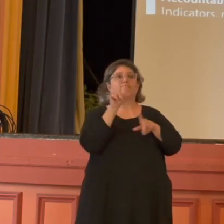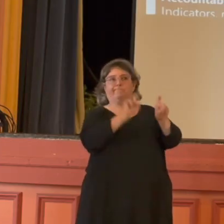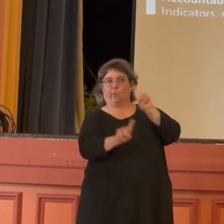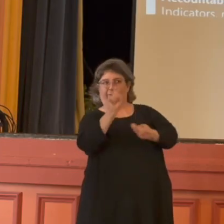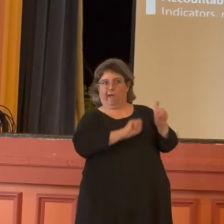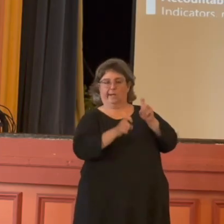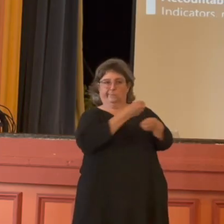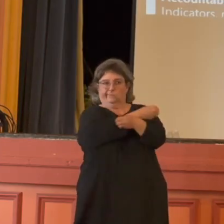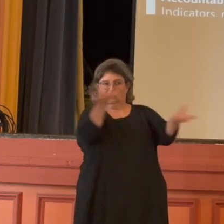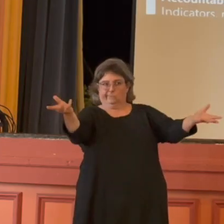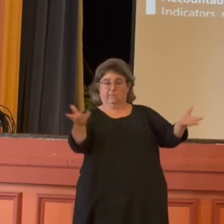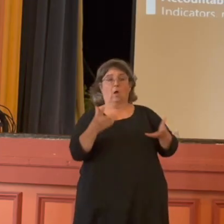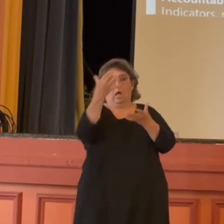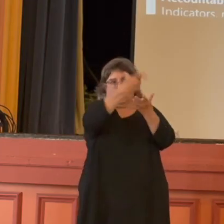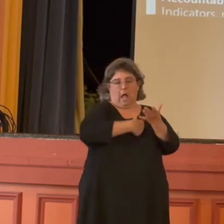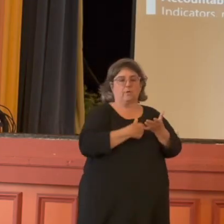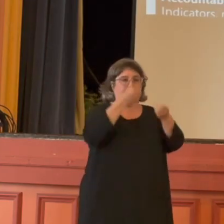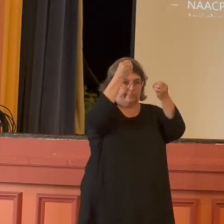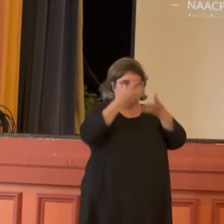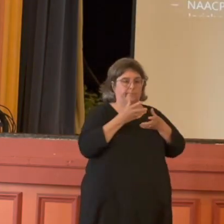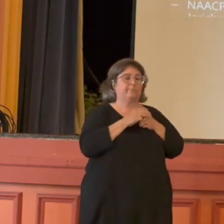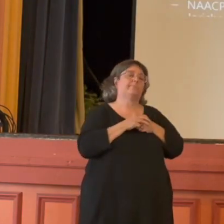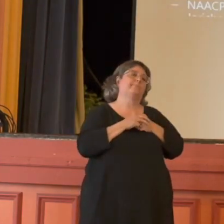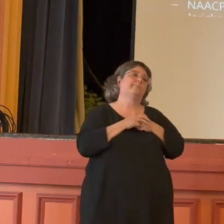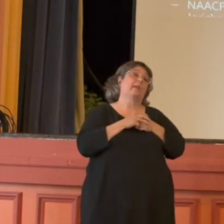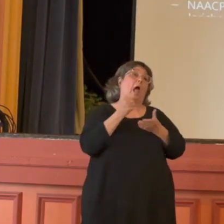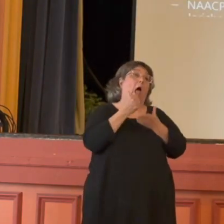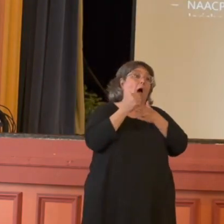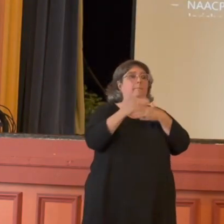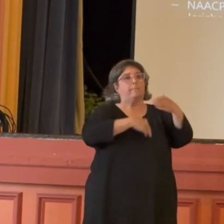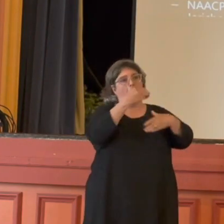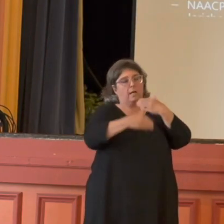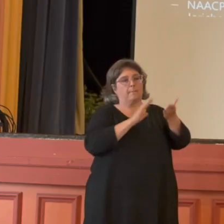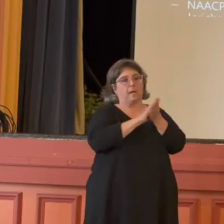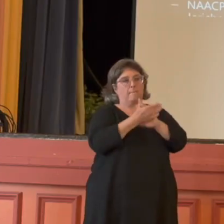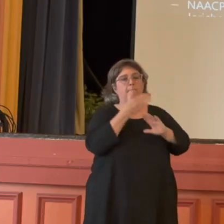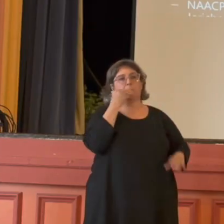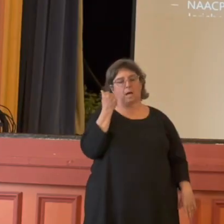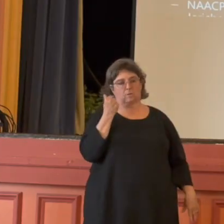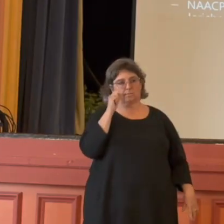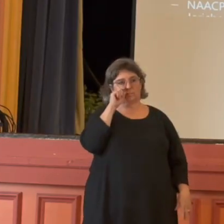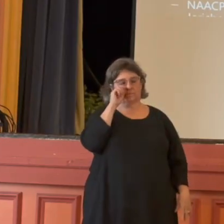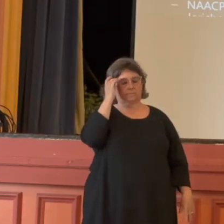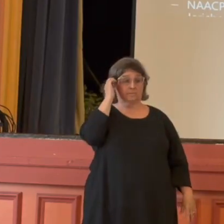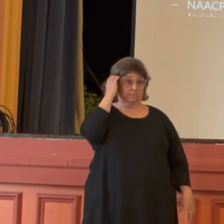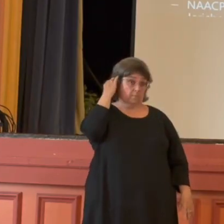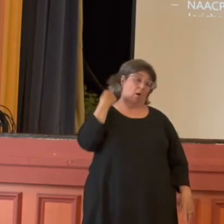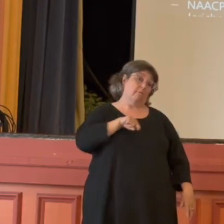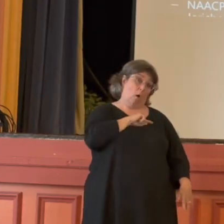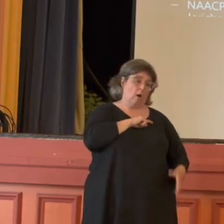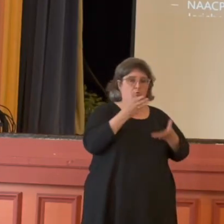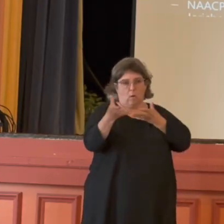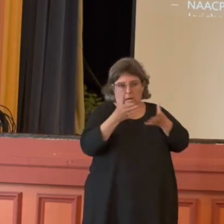survey and we've gathered some information. And all of this is just to help the process to become better for us to engage